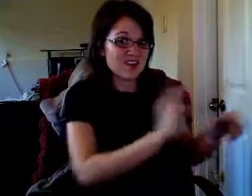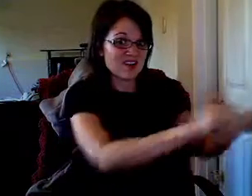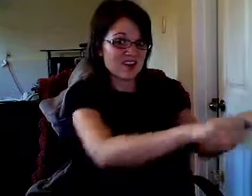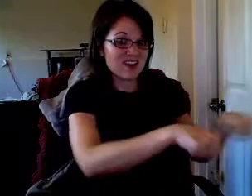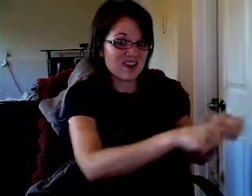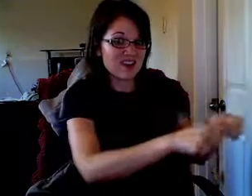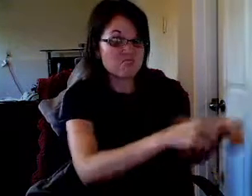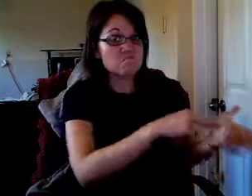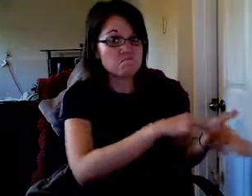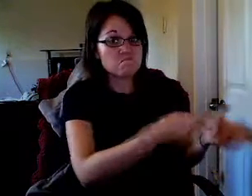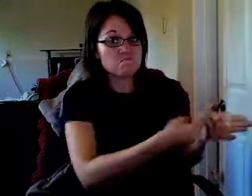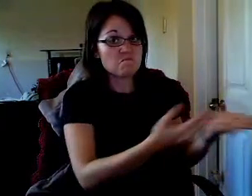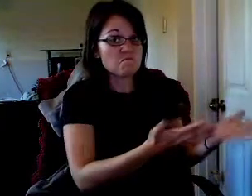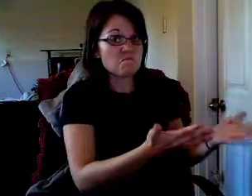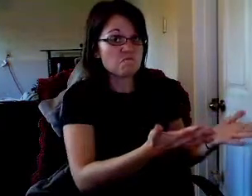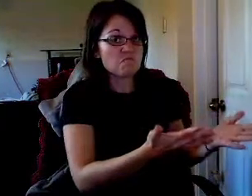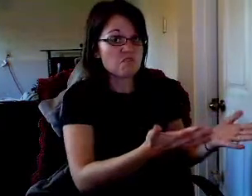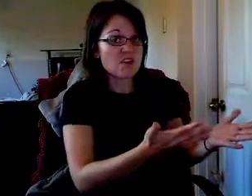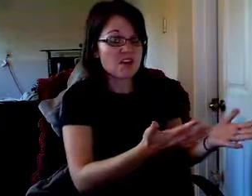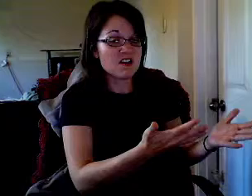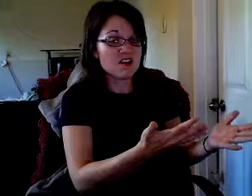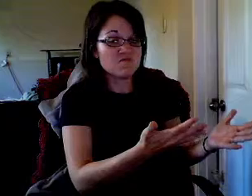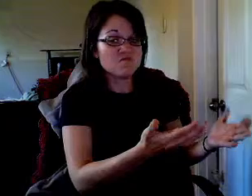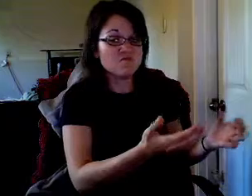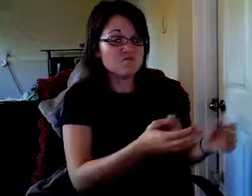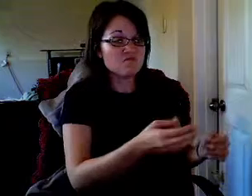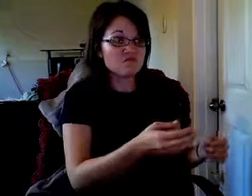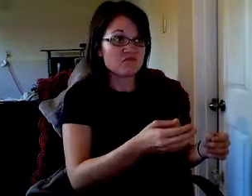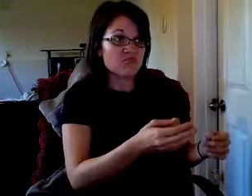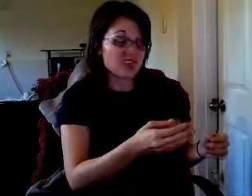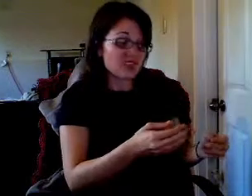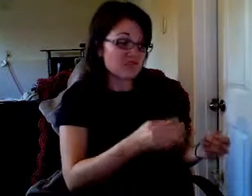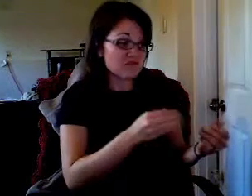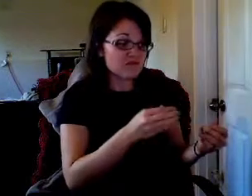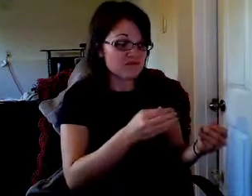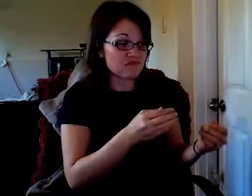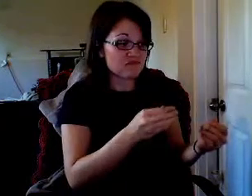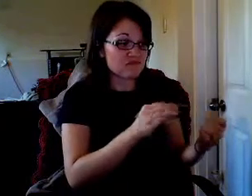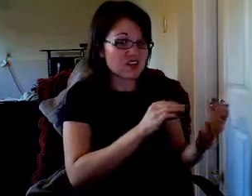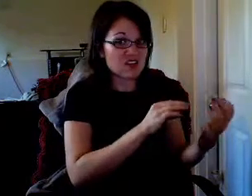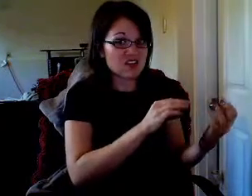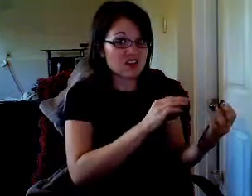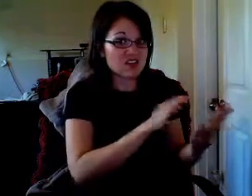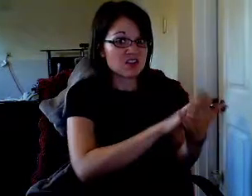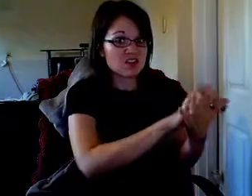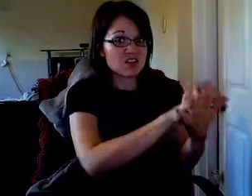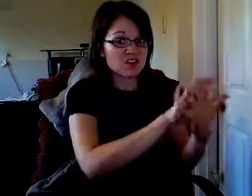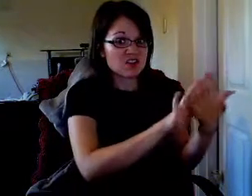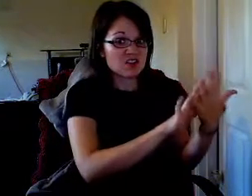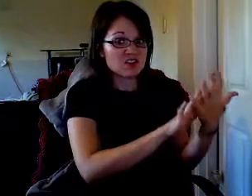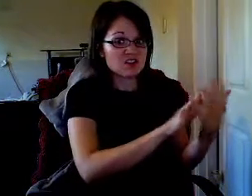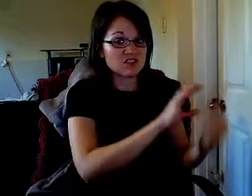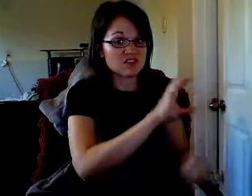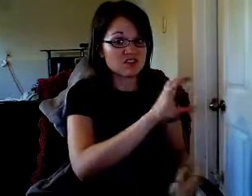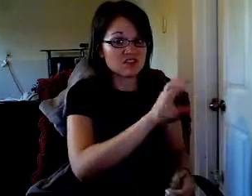rain responsible for all of this? Scientists have been doing a lot of research into how acid rain affects the environment.